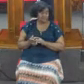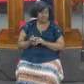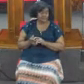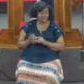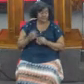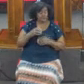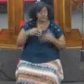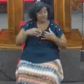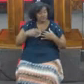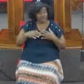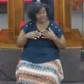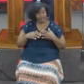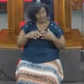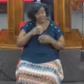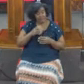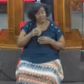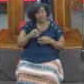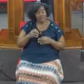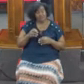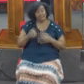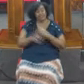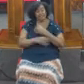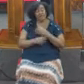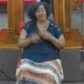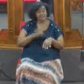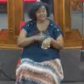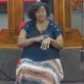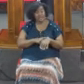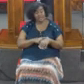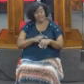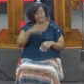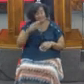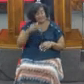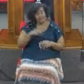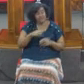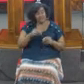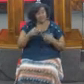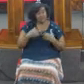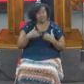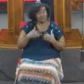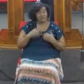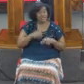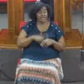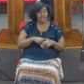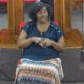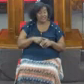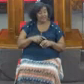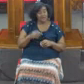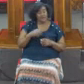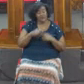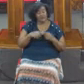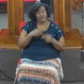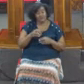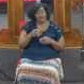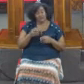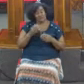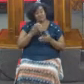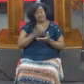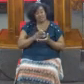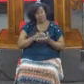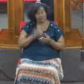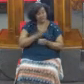We're afraid. I'm not talking about stealing your boss time and telling people. But you have coffee break. You have your 10-minute break, your 15-minute break to